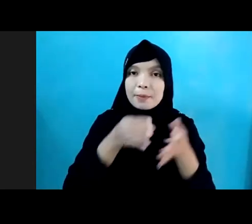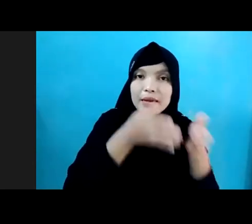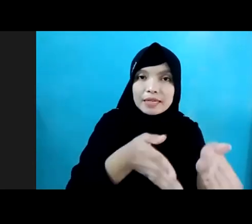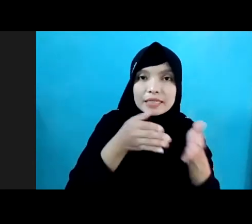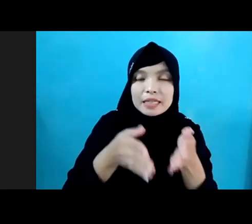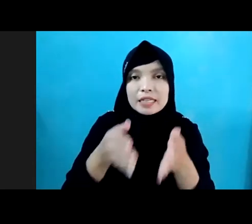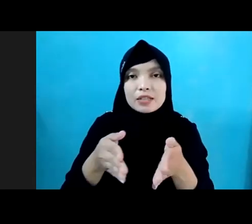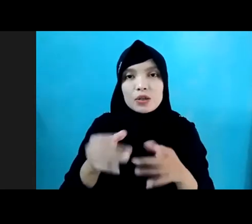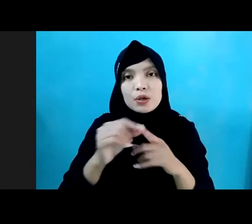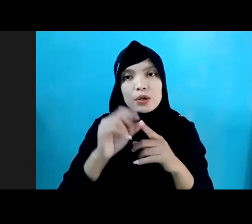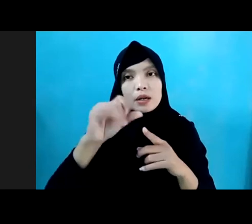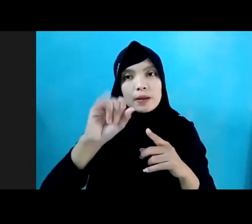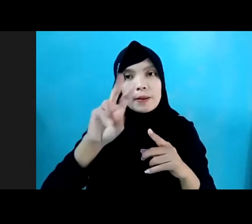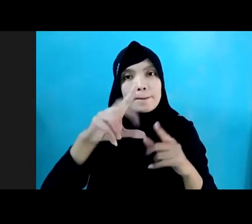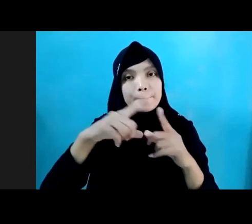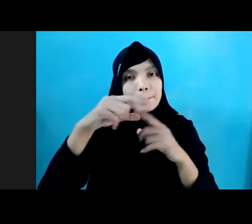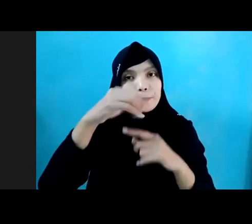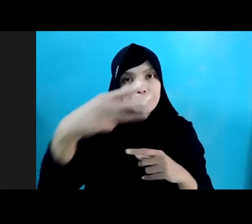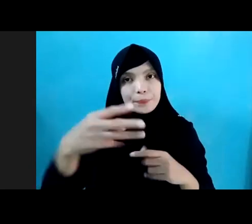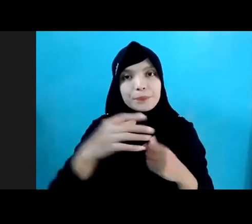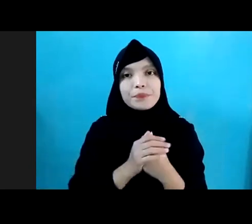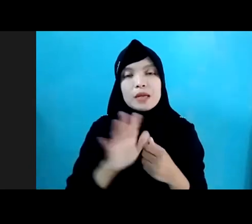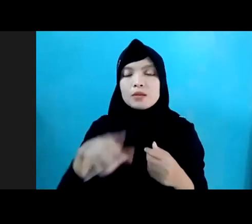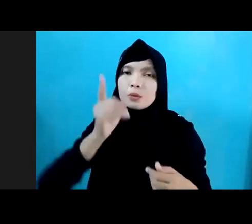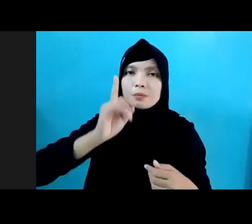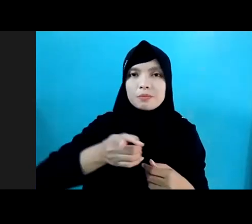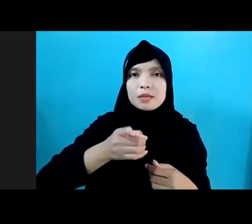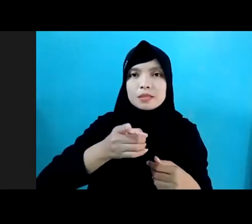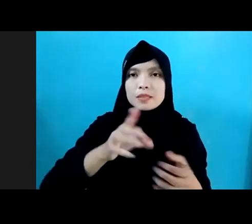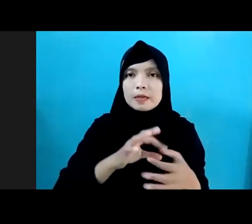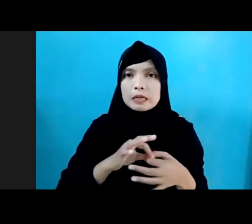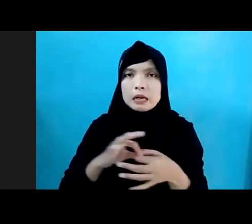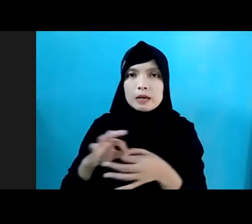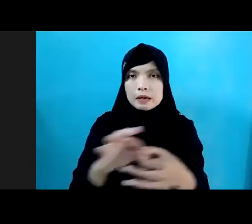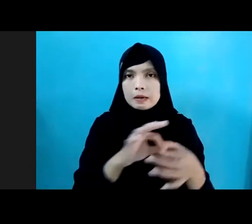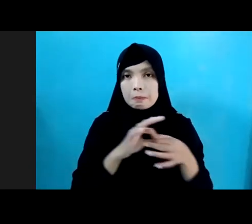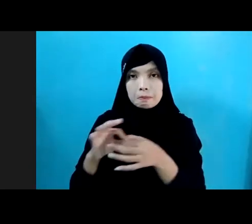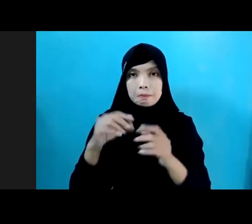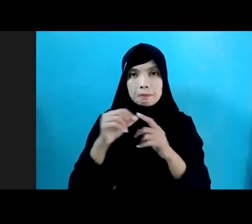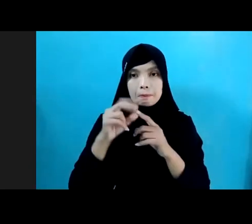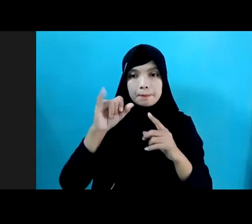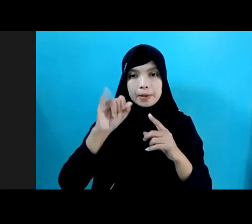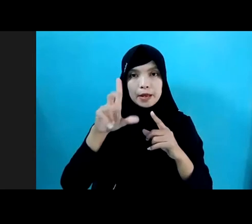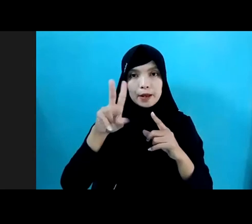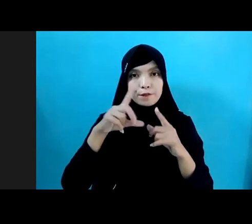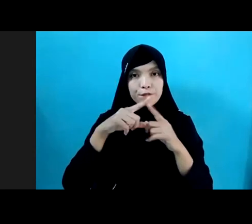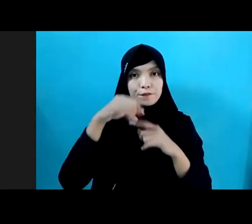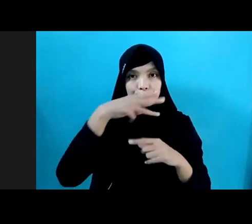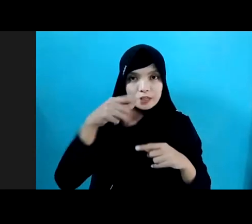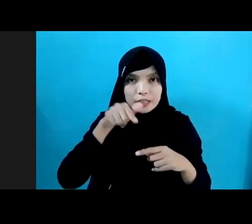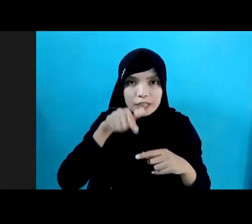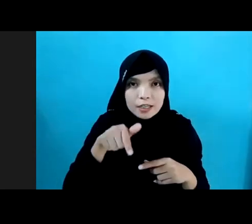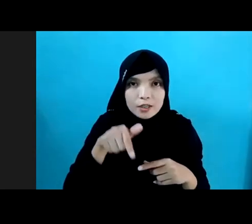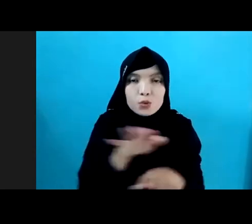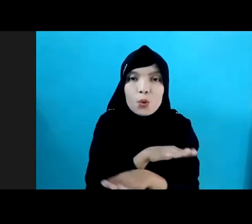That We Engage With Are Safe And Put Children's Safety And Well Being Before